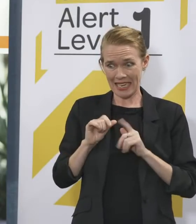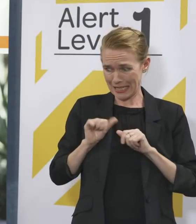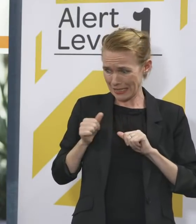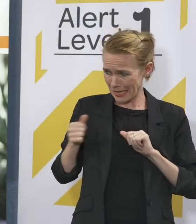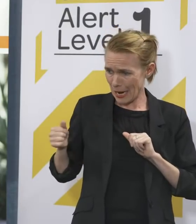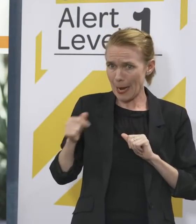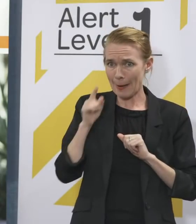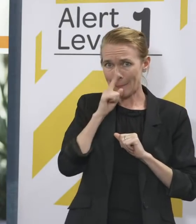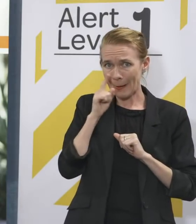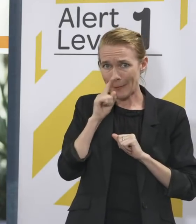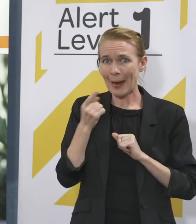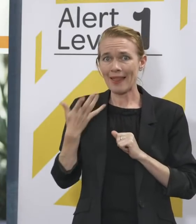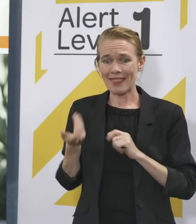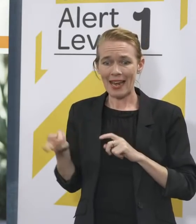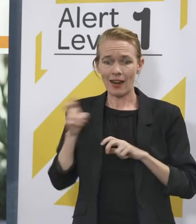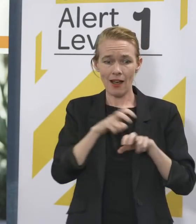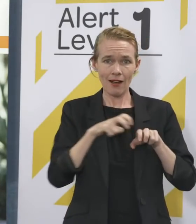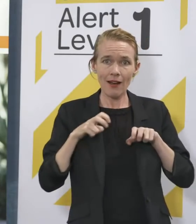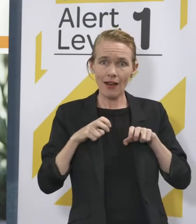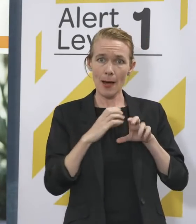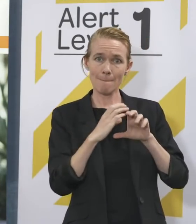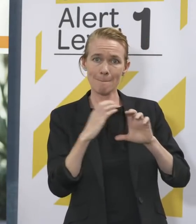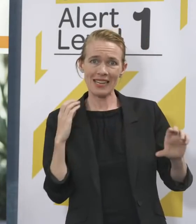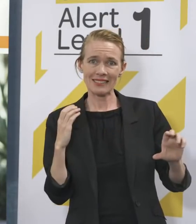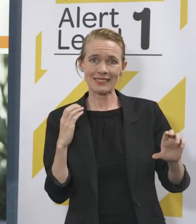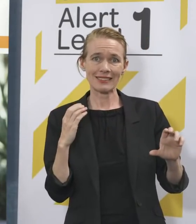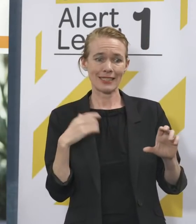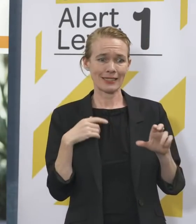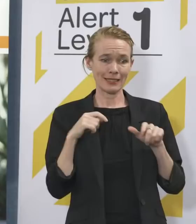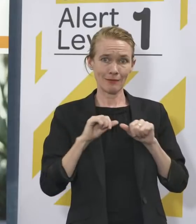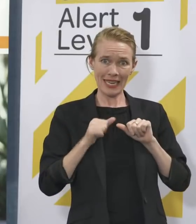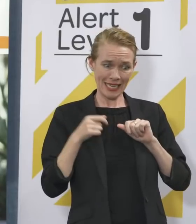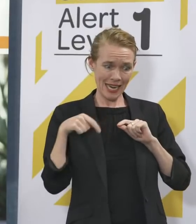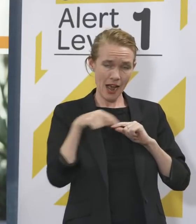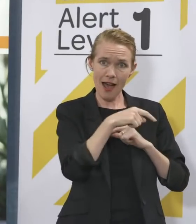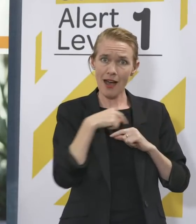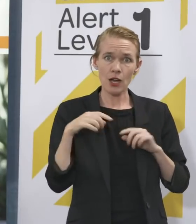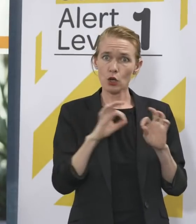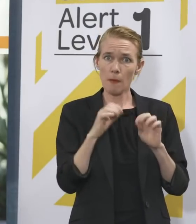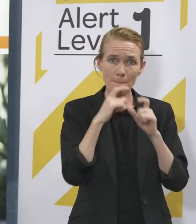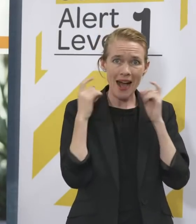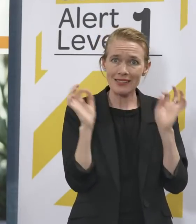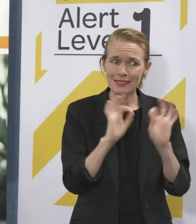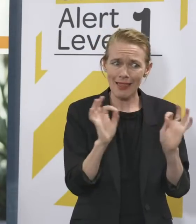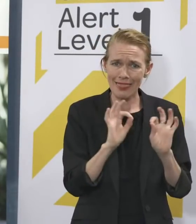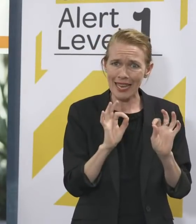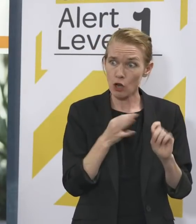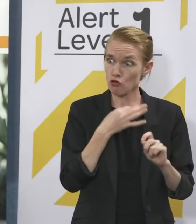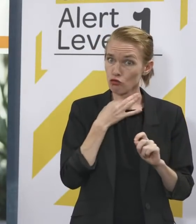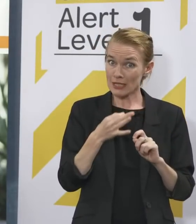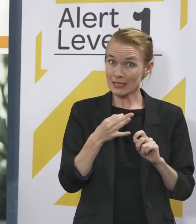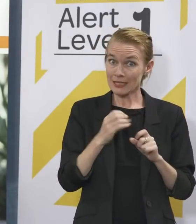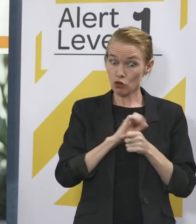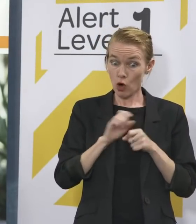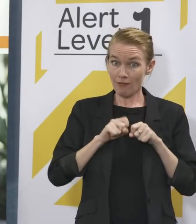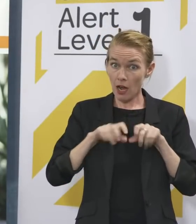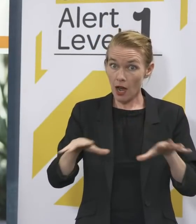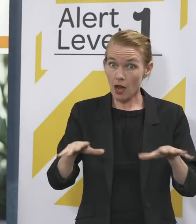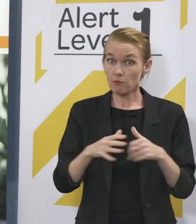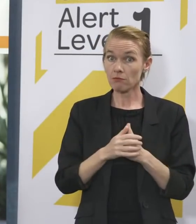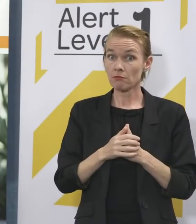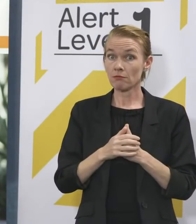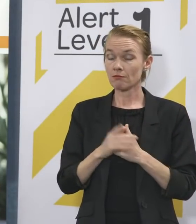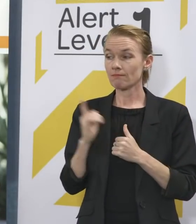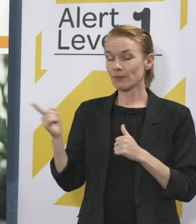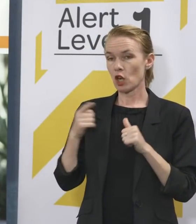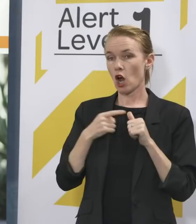other with no masks, with what turns out to be now a positive case on one of those buses? Look, there may be more. I would expect it's